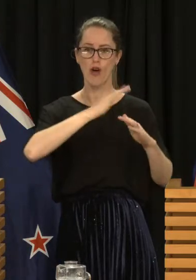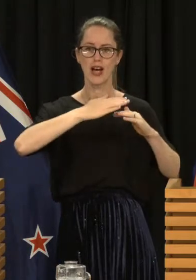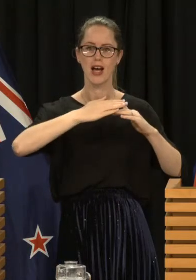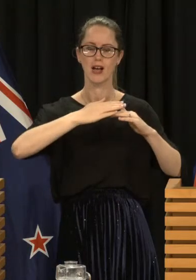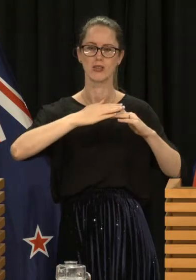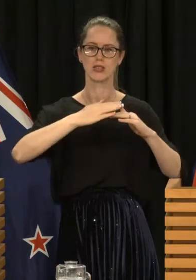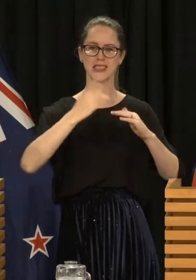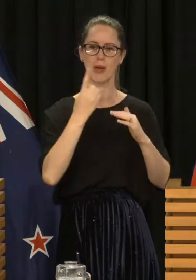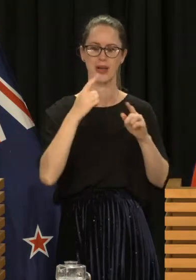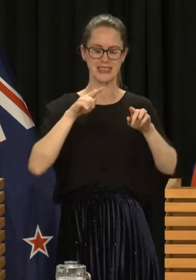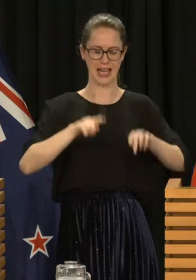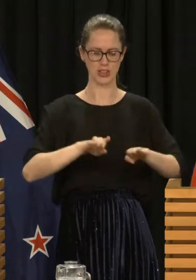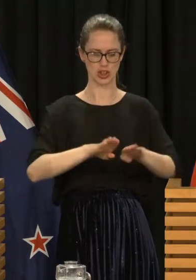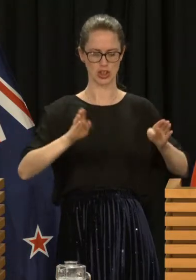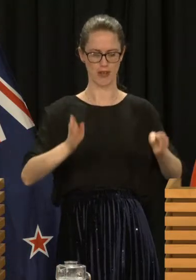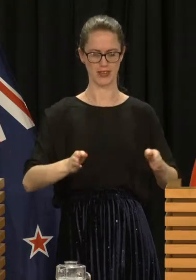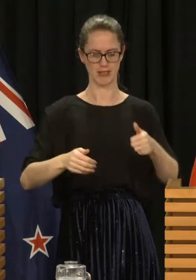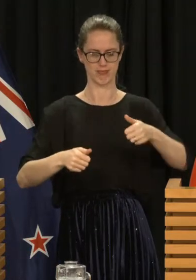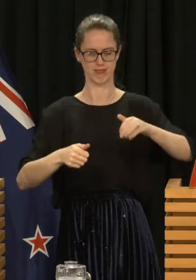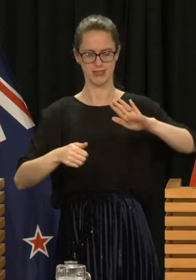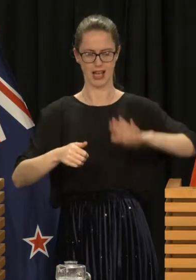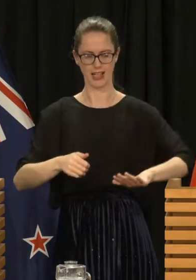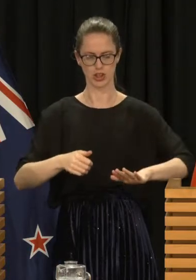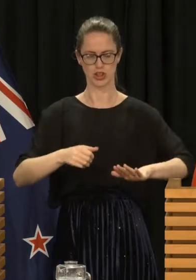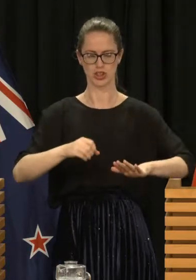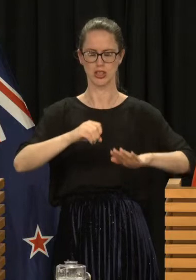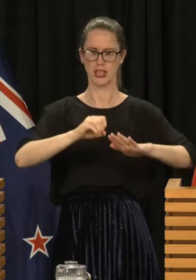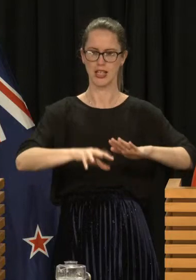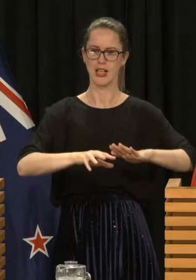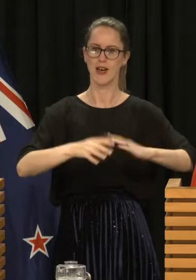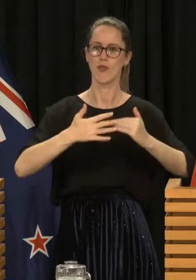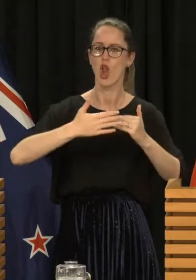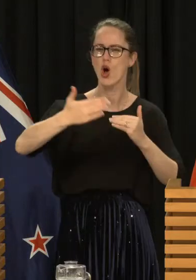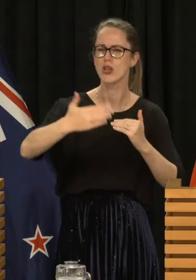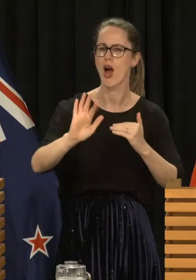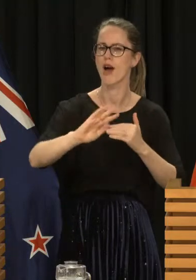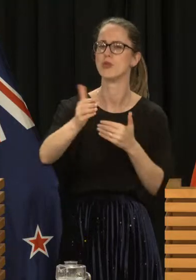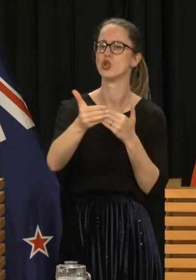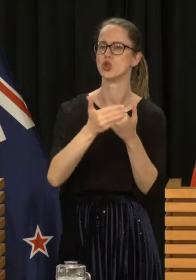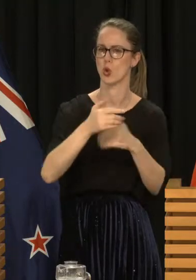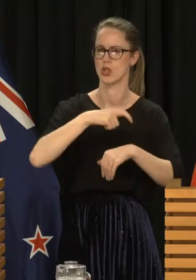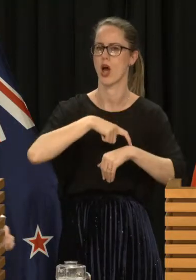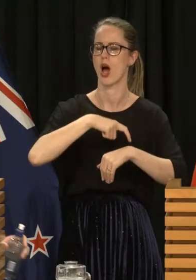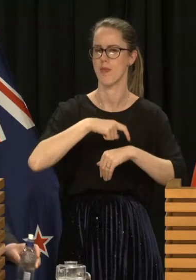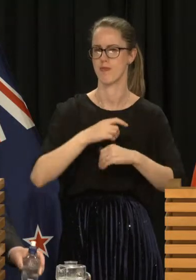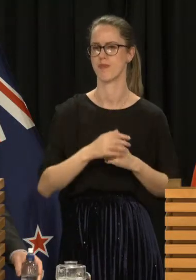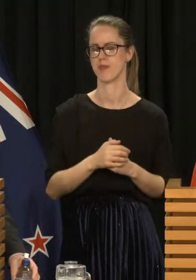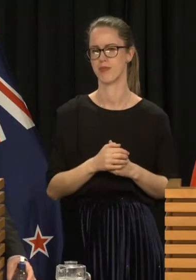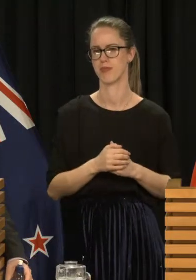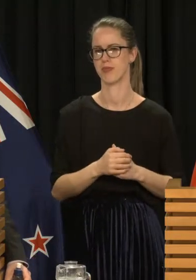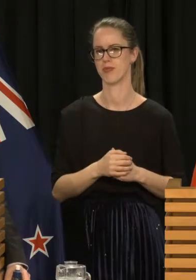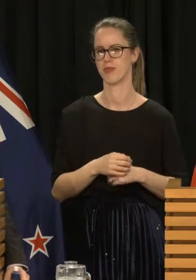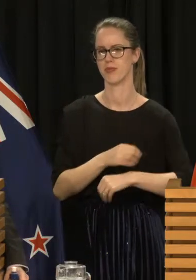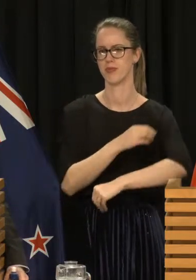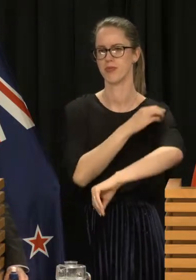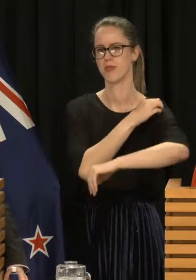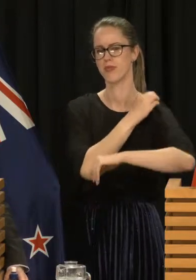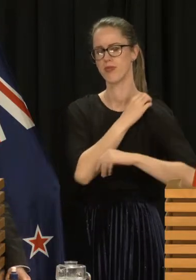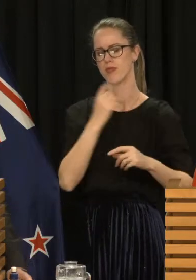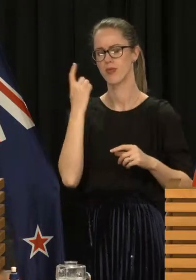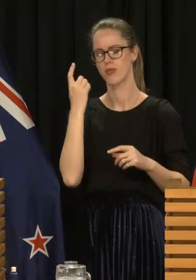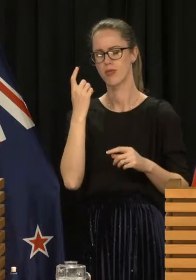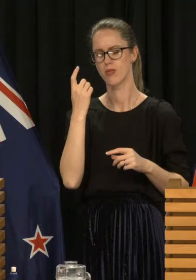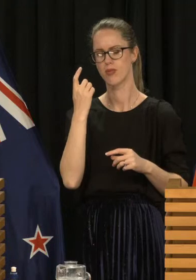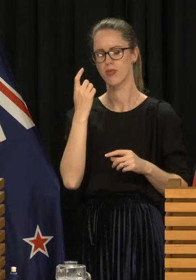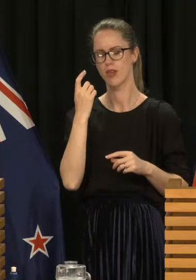It's generally a shorter period of time. What we're doing here is trying to cast the net wider in case there might be some